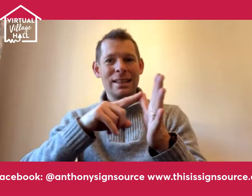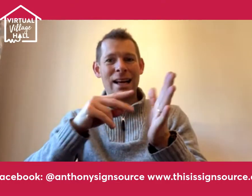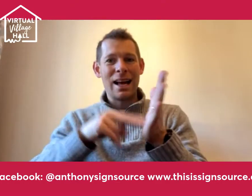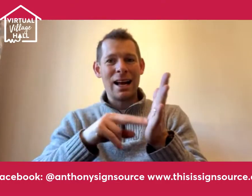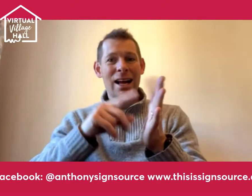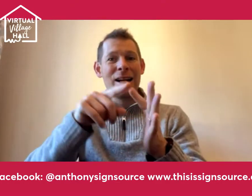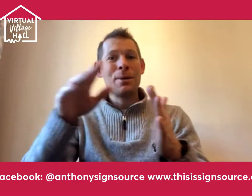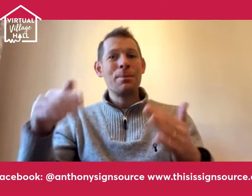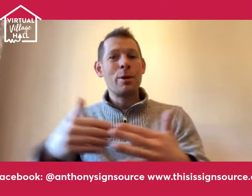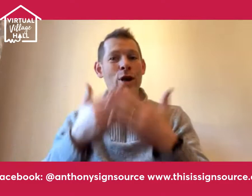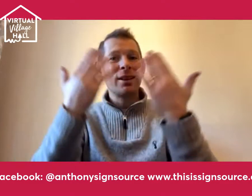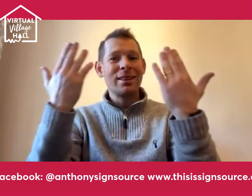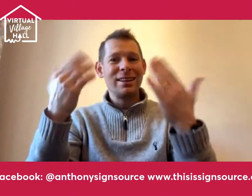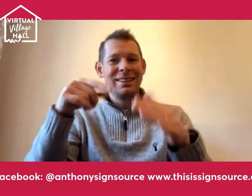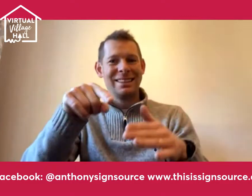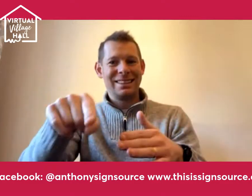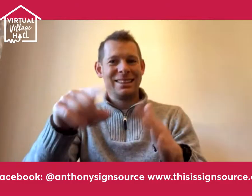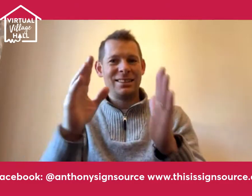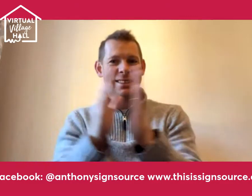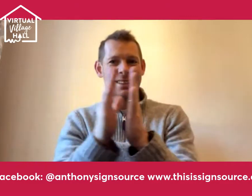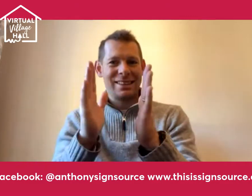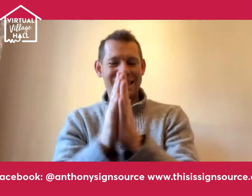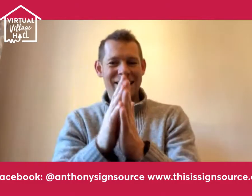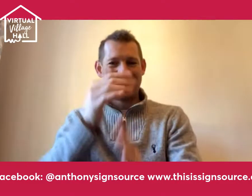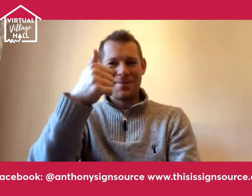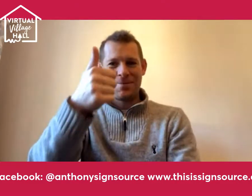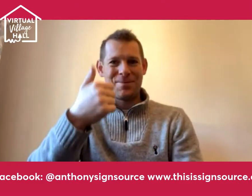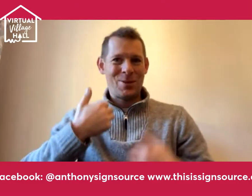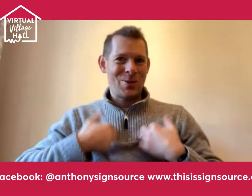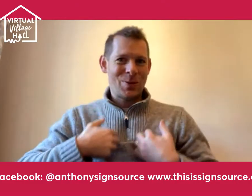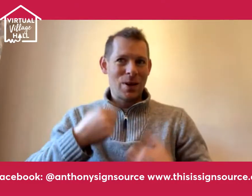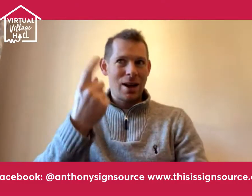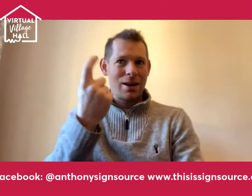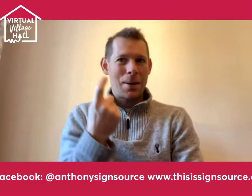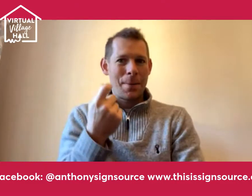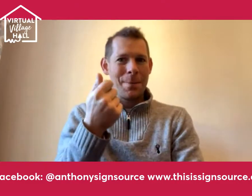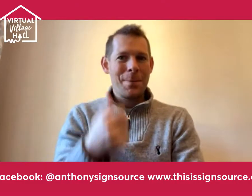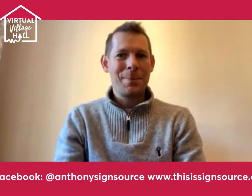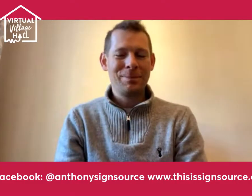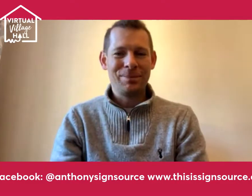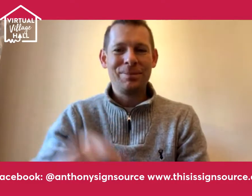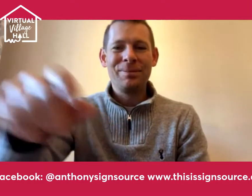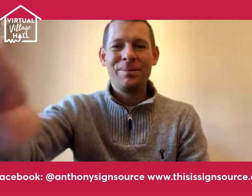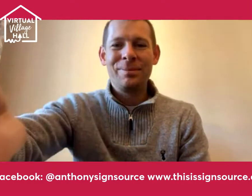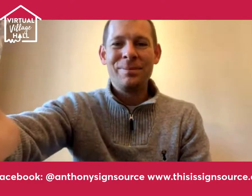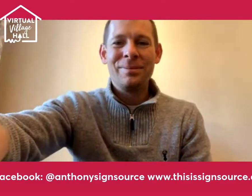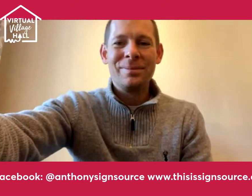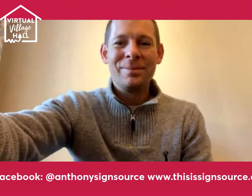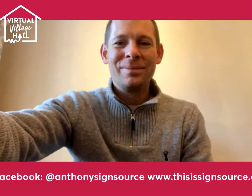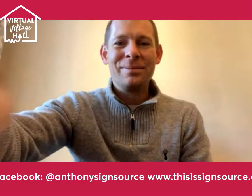Kellyanne, your birthday is this Sunday. Oh, good. That's exciting. Birthday's coming soon.